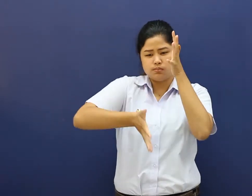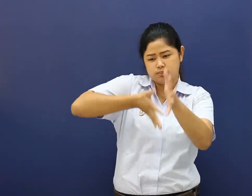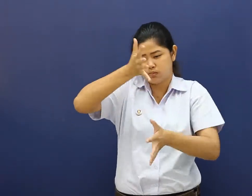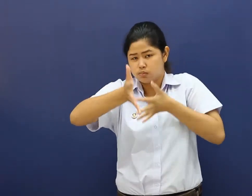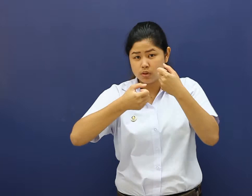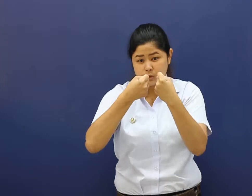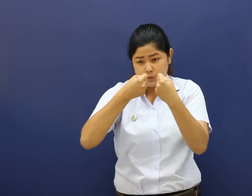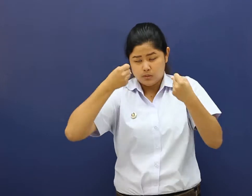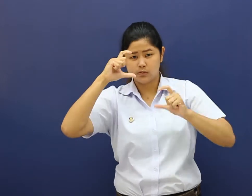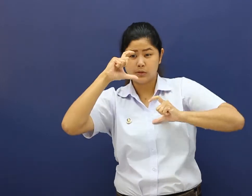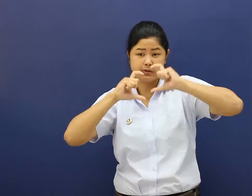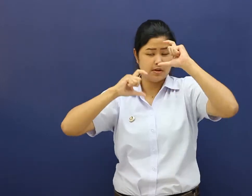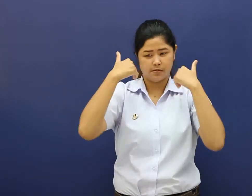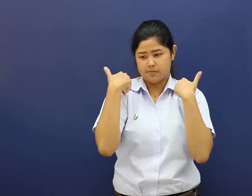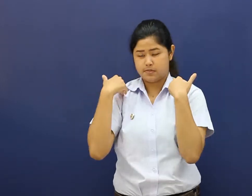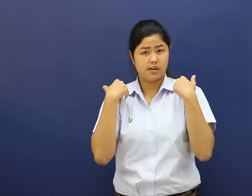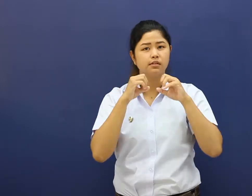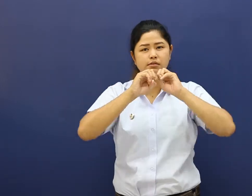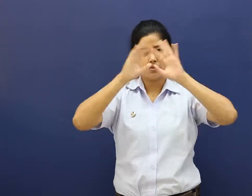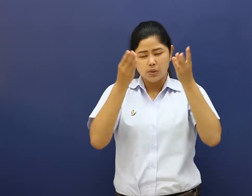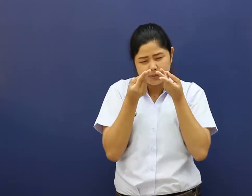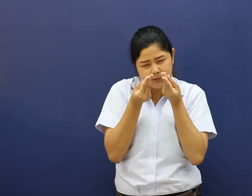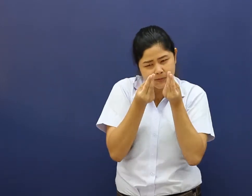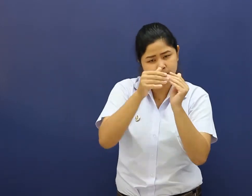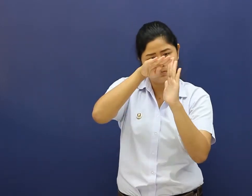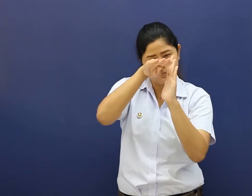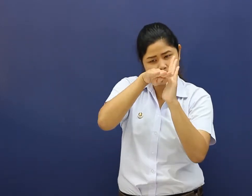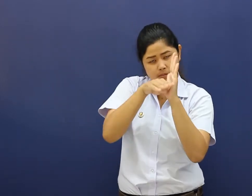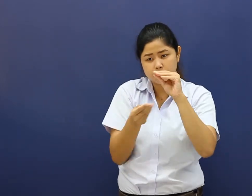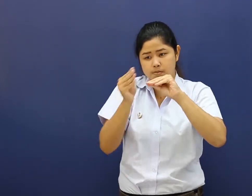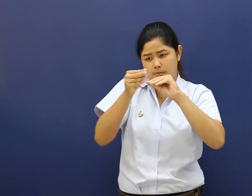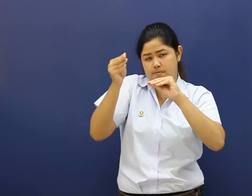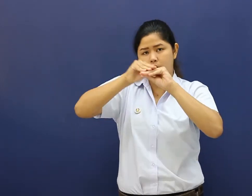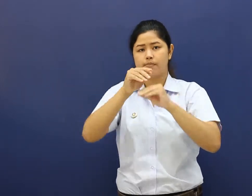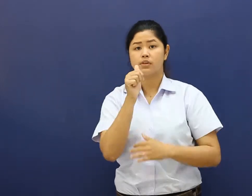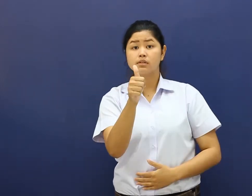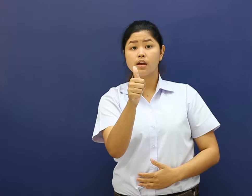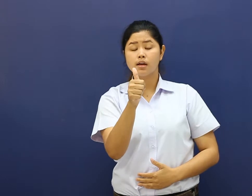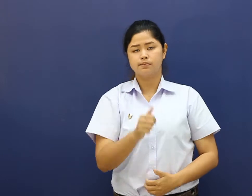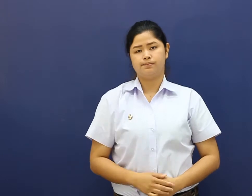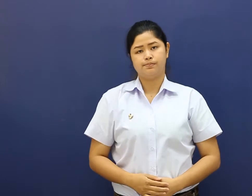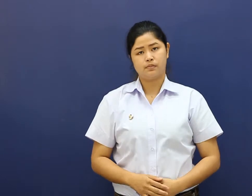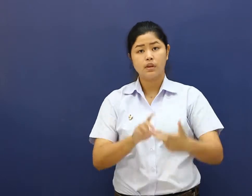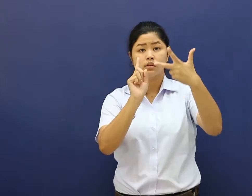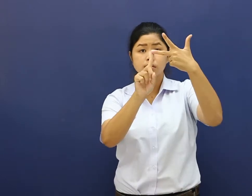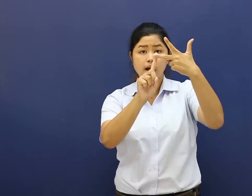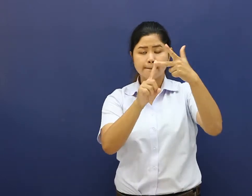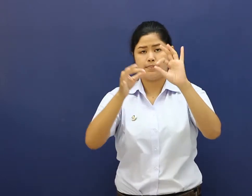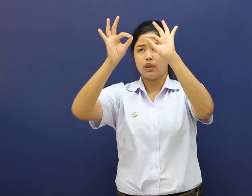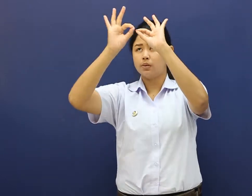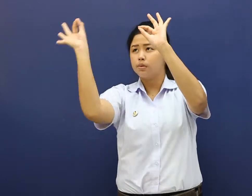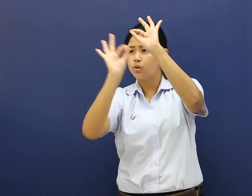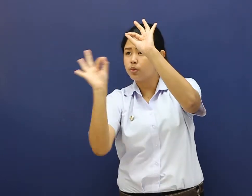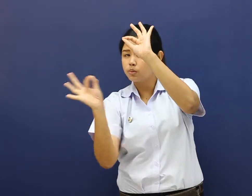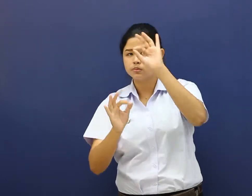sign language to explain clearer, more illustrations in PowerPoint so